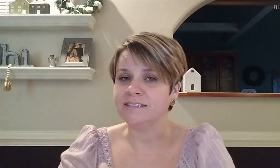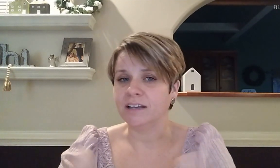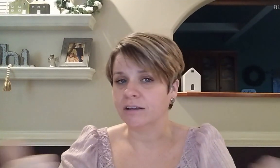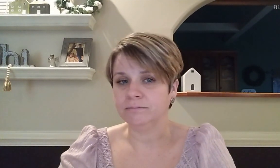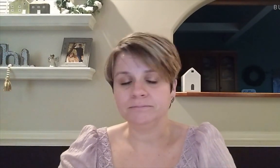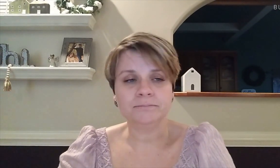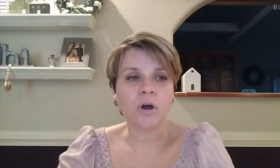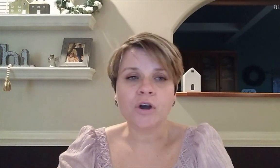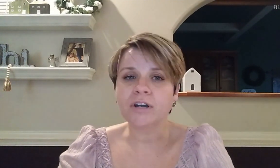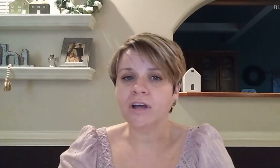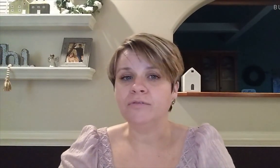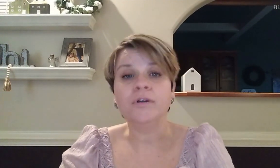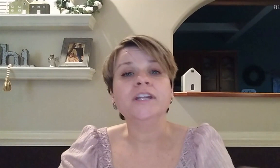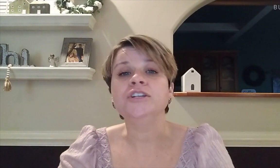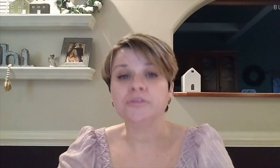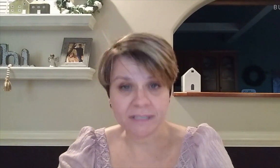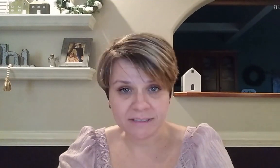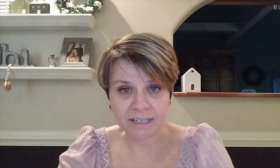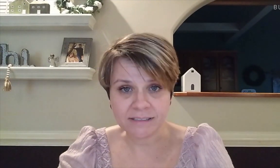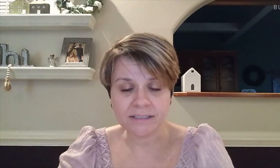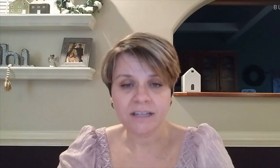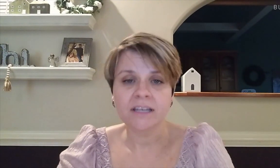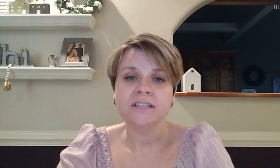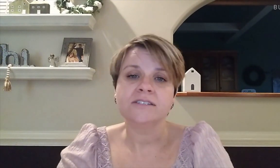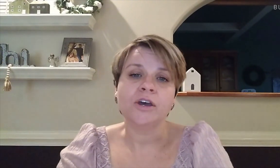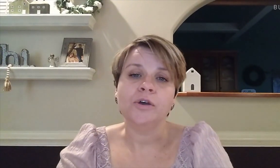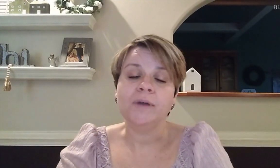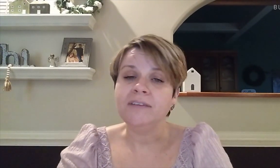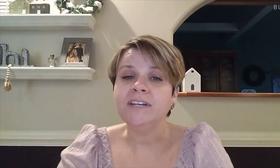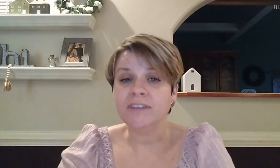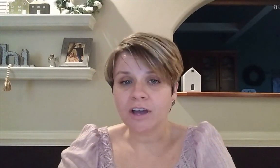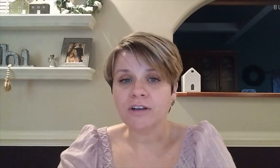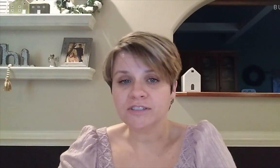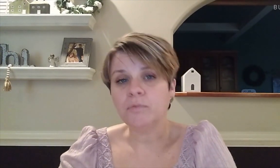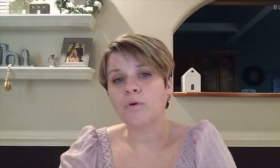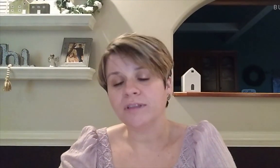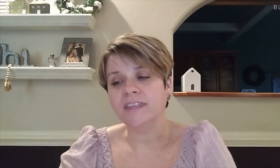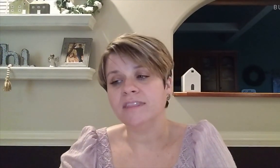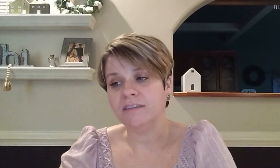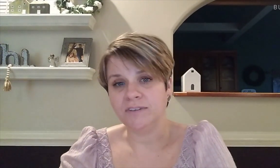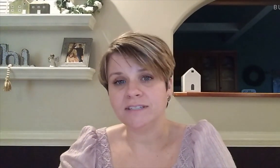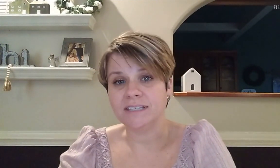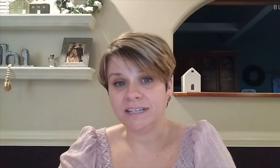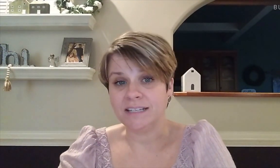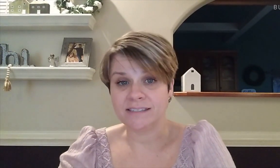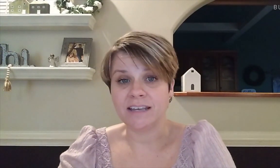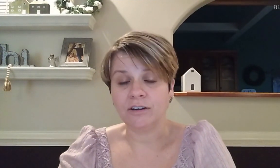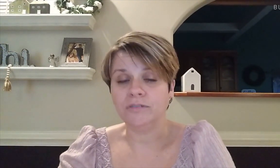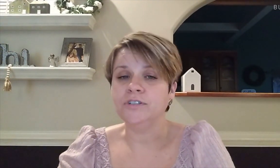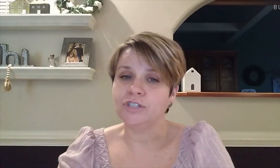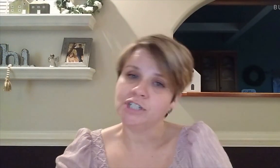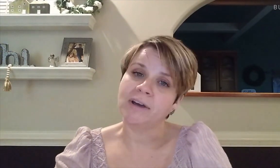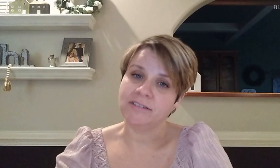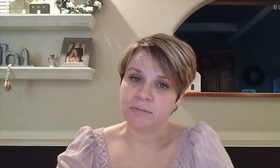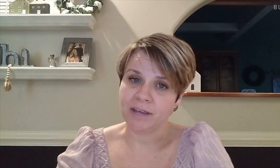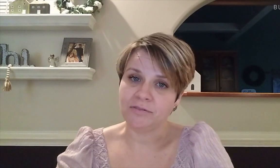a part of running your business. So even if it costs more than the visit itself, you still have to pay for